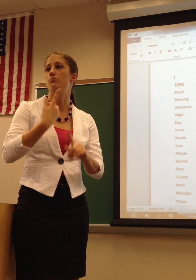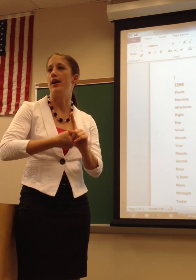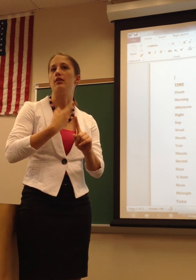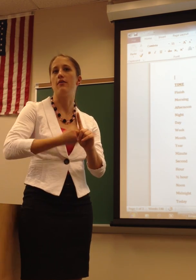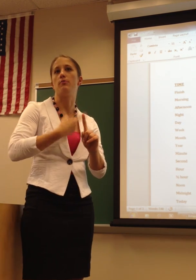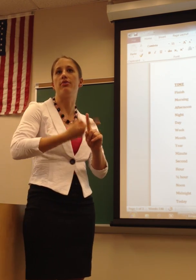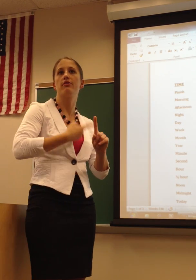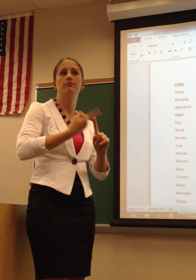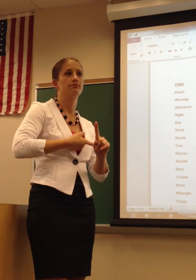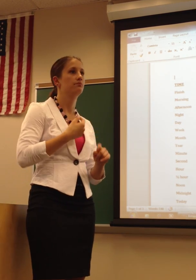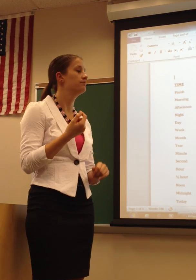pay it every month.